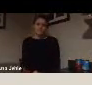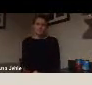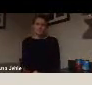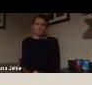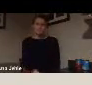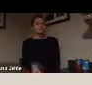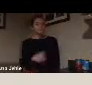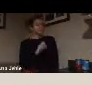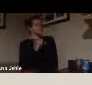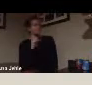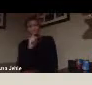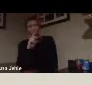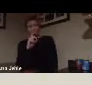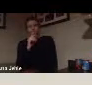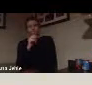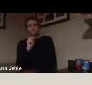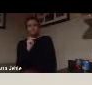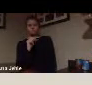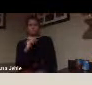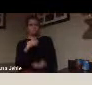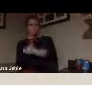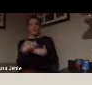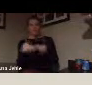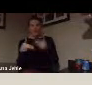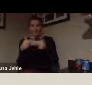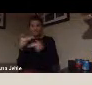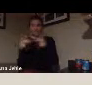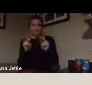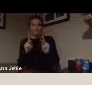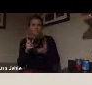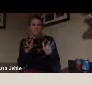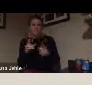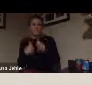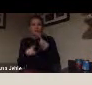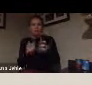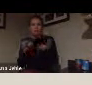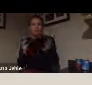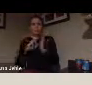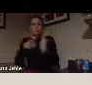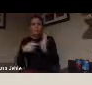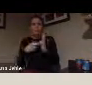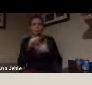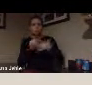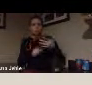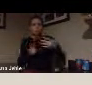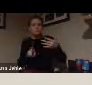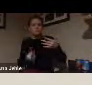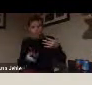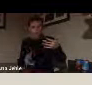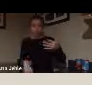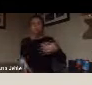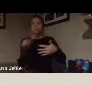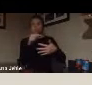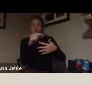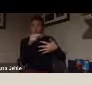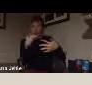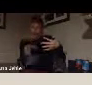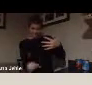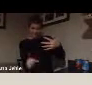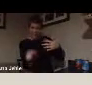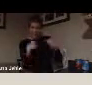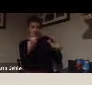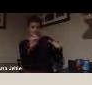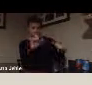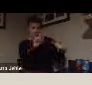And then on the next slide, people already asked, what are some of the roles that are needed? So these are some of the